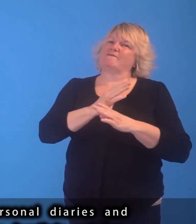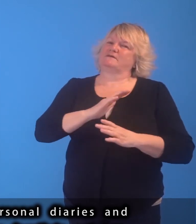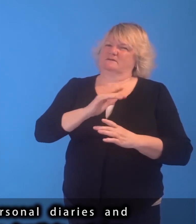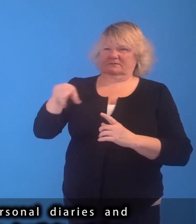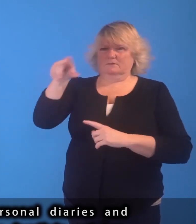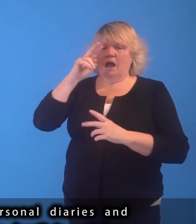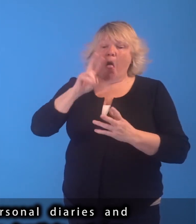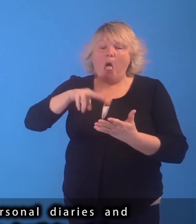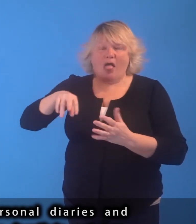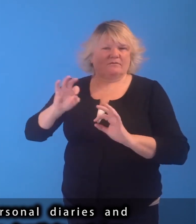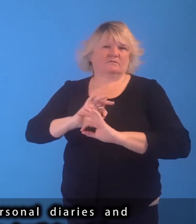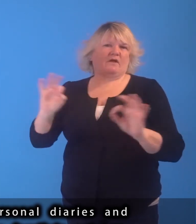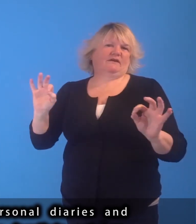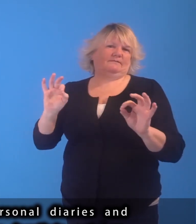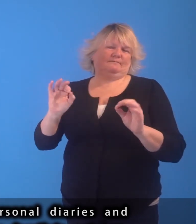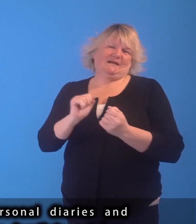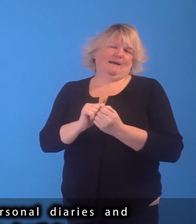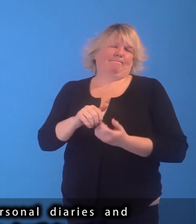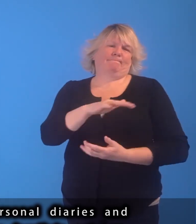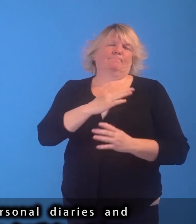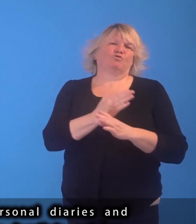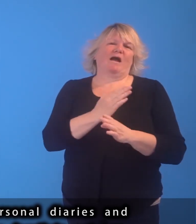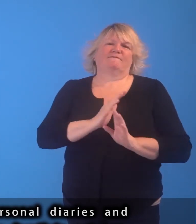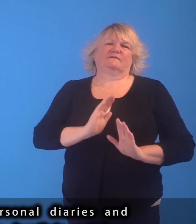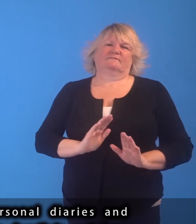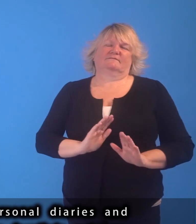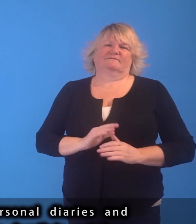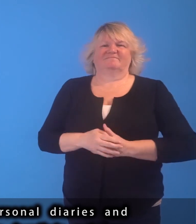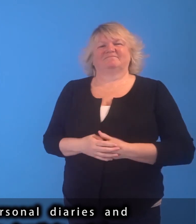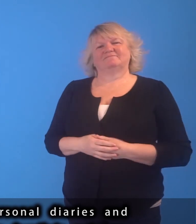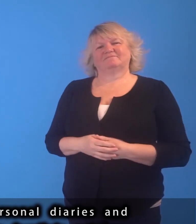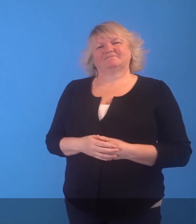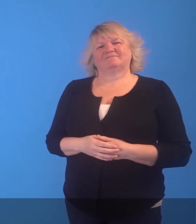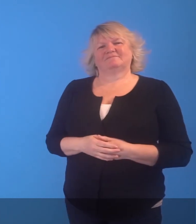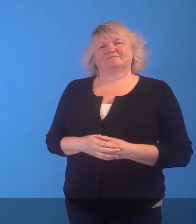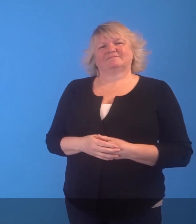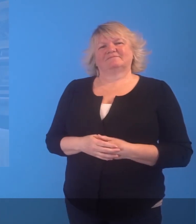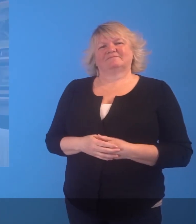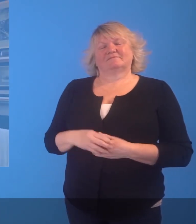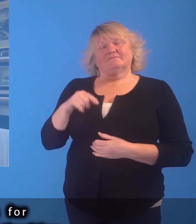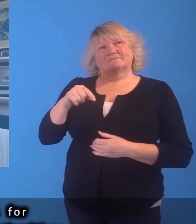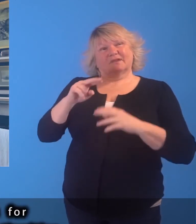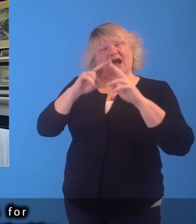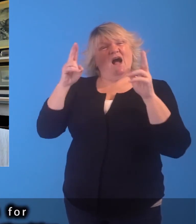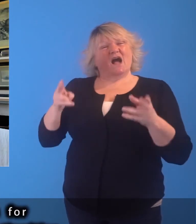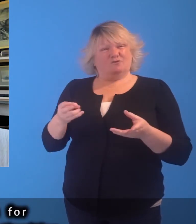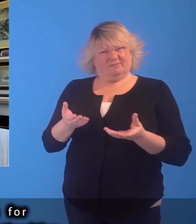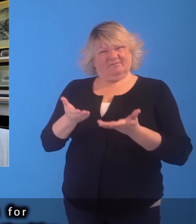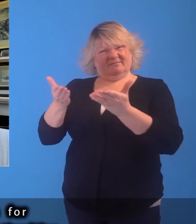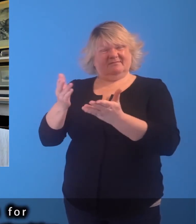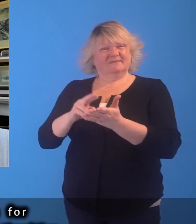It would have been unseemly for a woman to sit this way, so this was a men's only